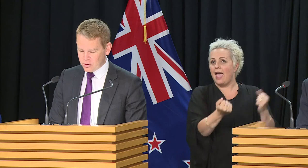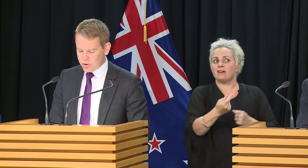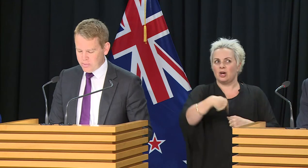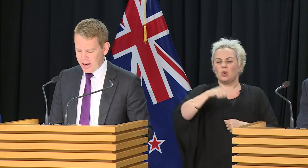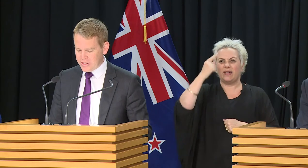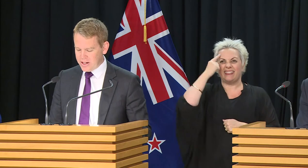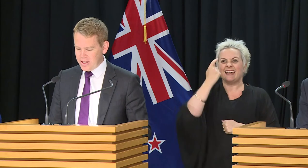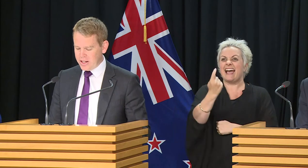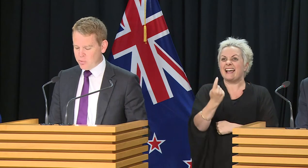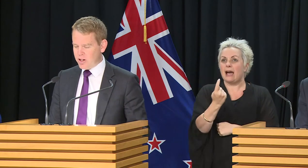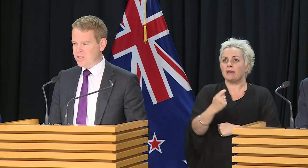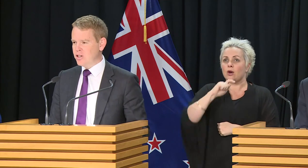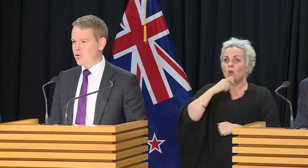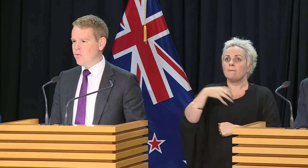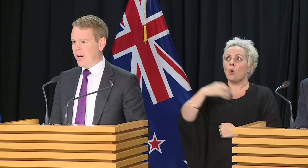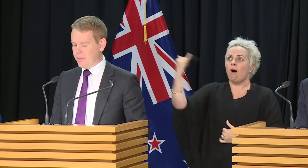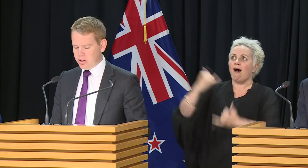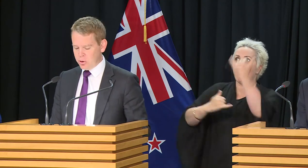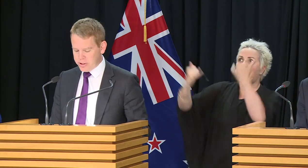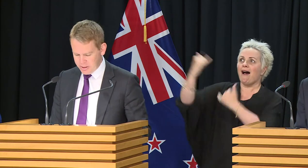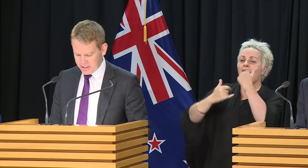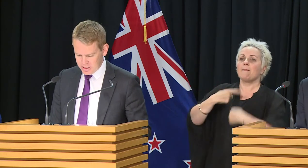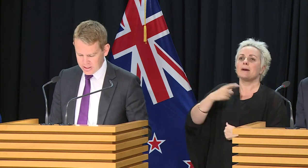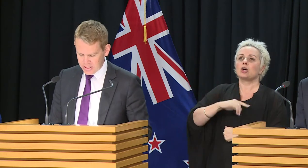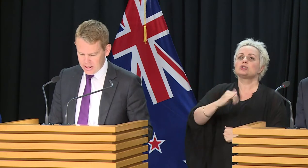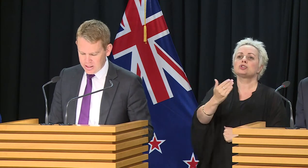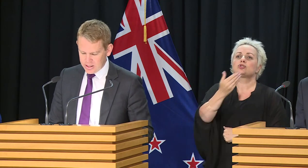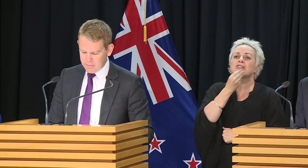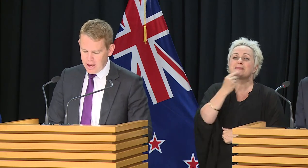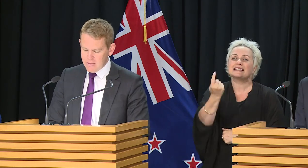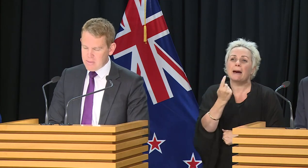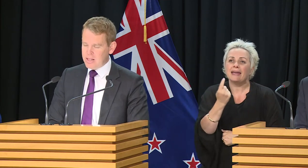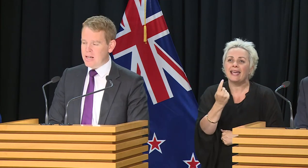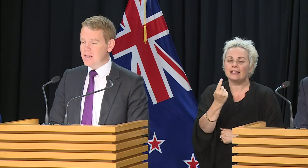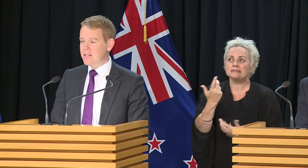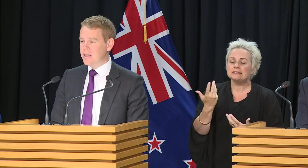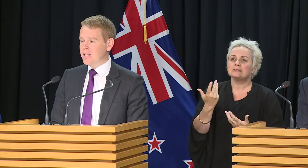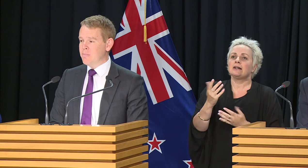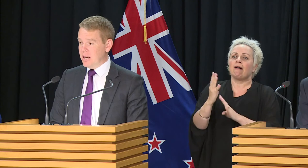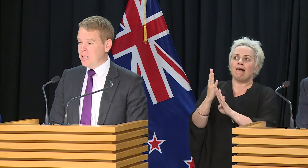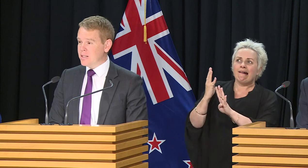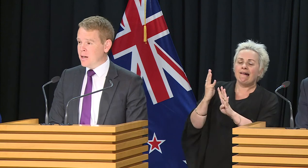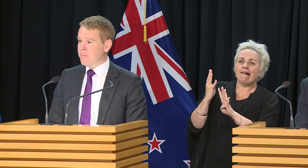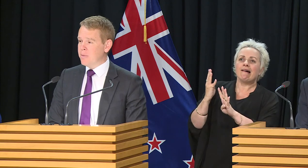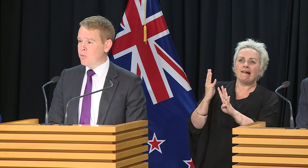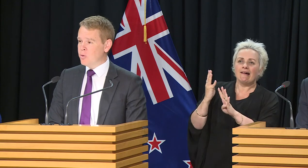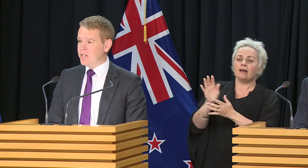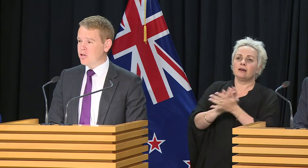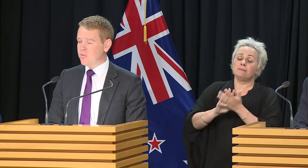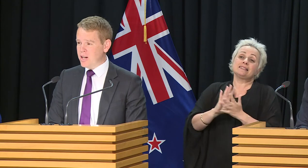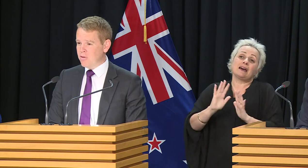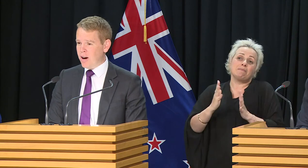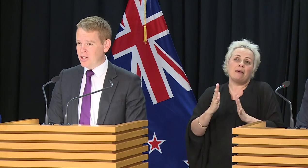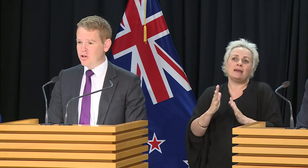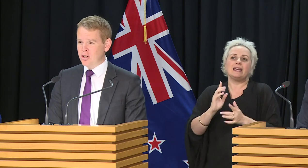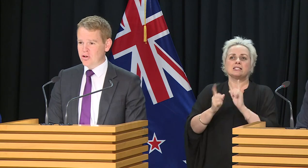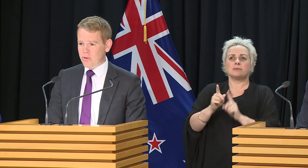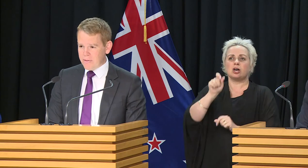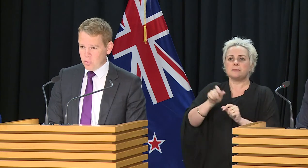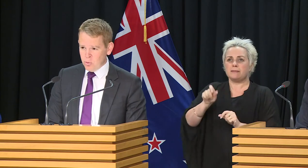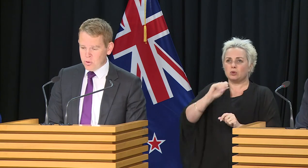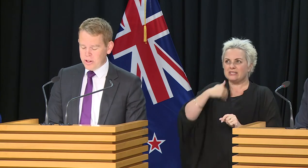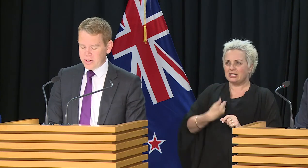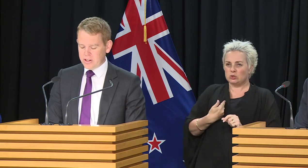higher than usual demand as we continue the run-up to Christmas. This may indeed mean that some people need to rearrange